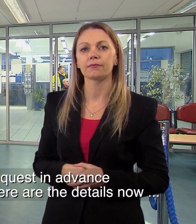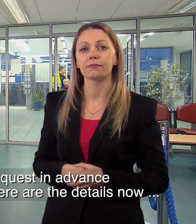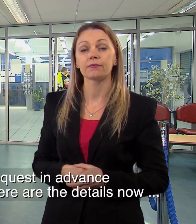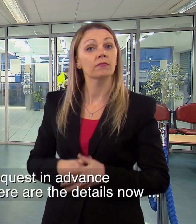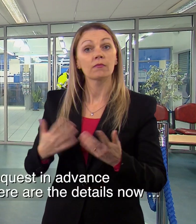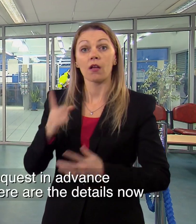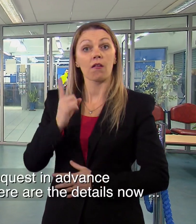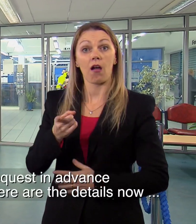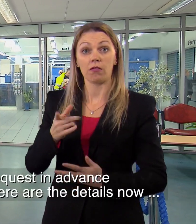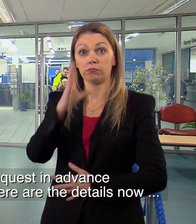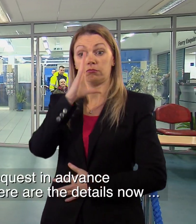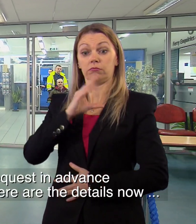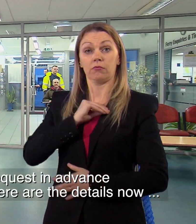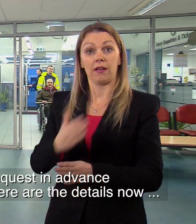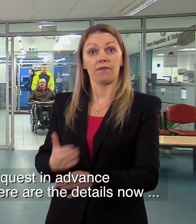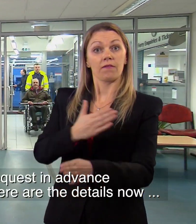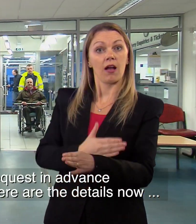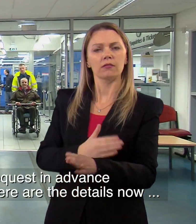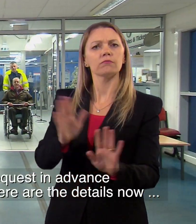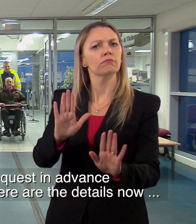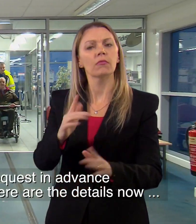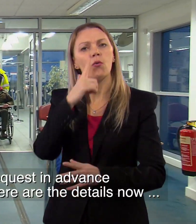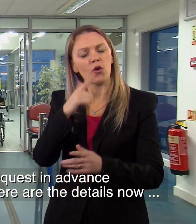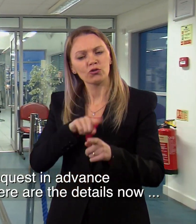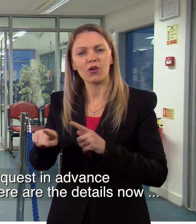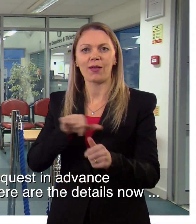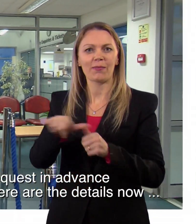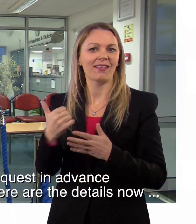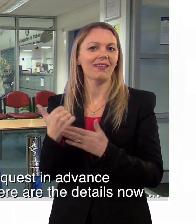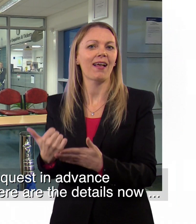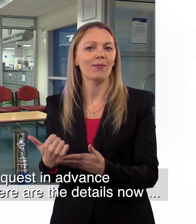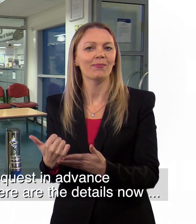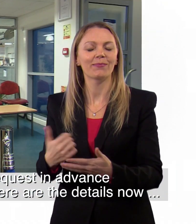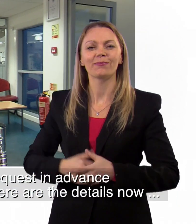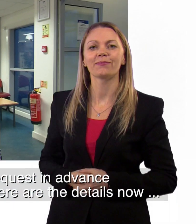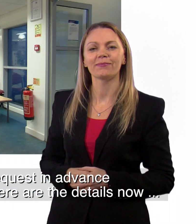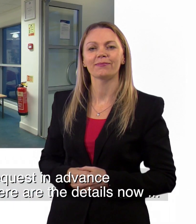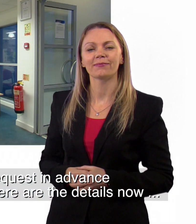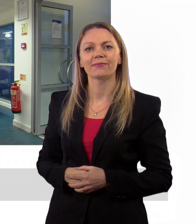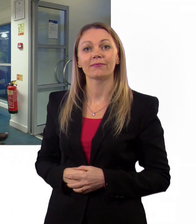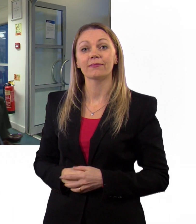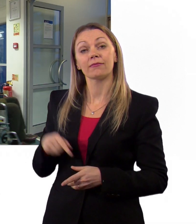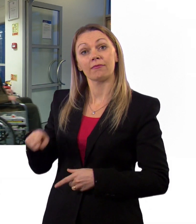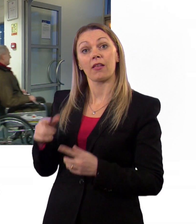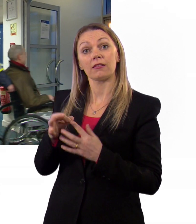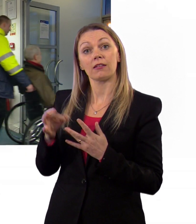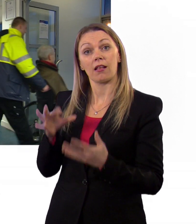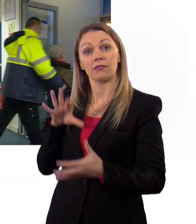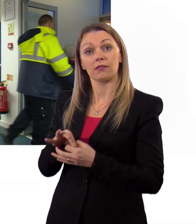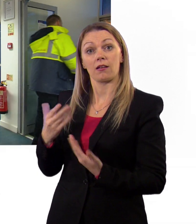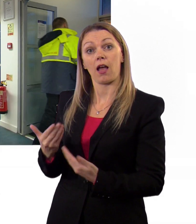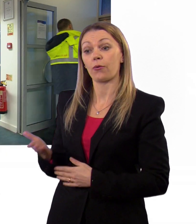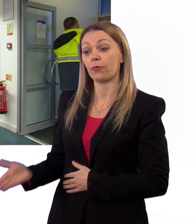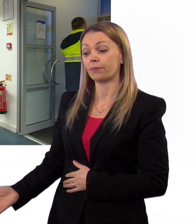Even if you can't make the request in advance, we will always do our best to help. Here are the details on screen now.